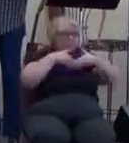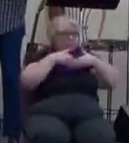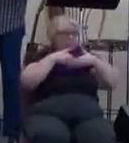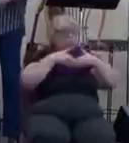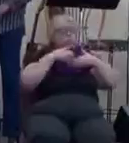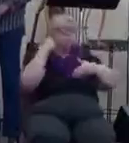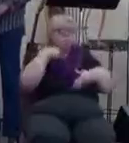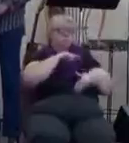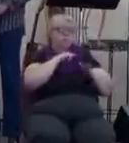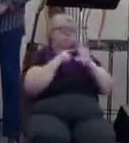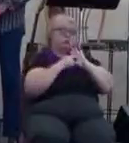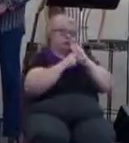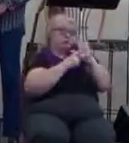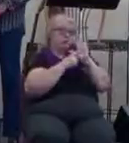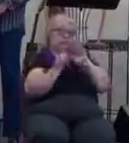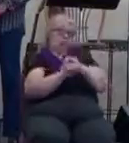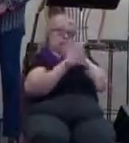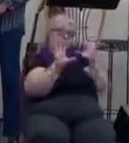out?